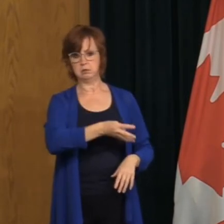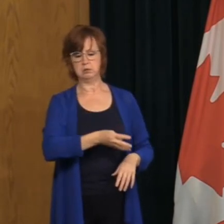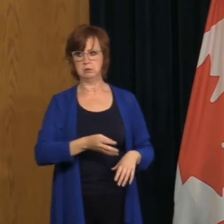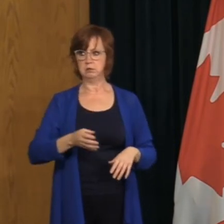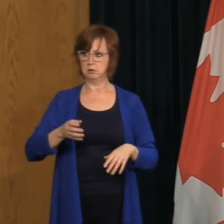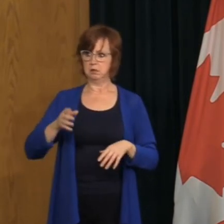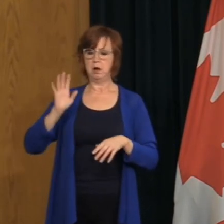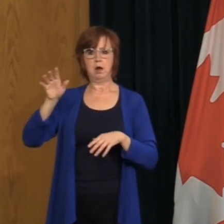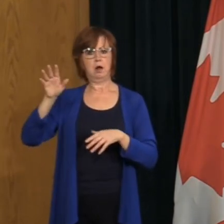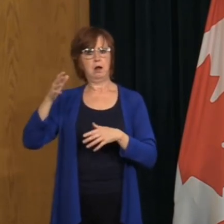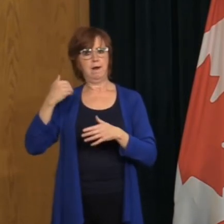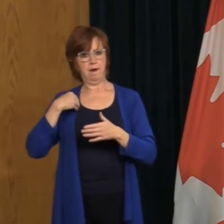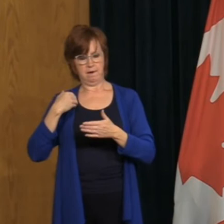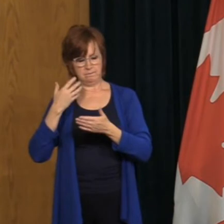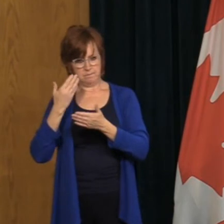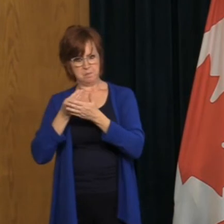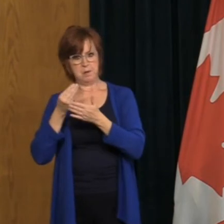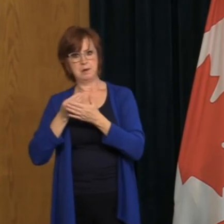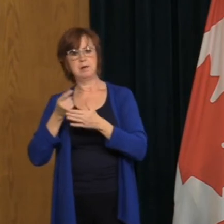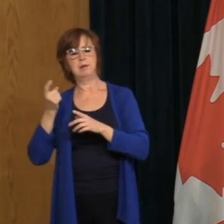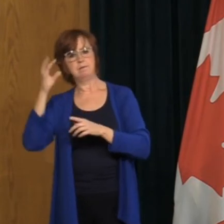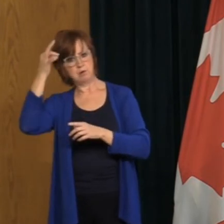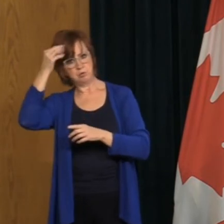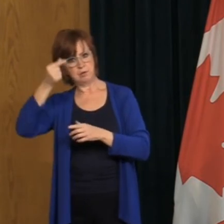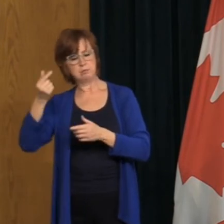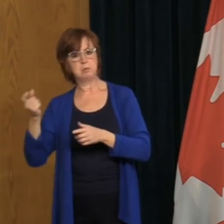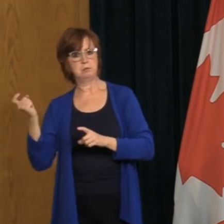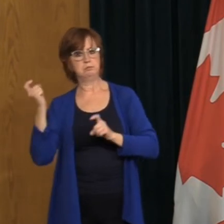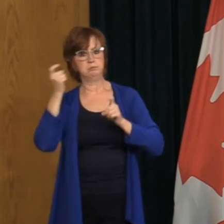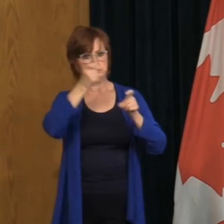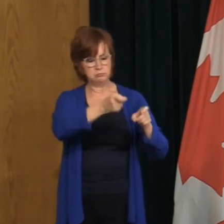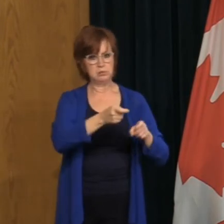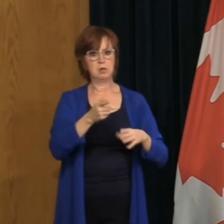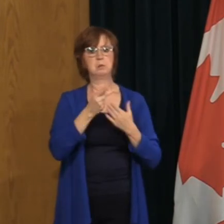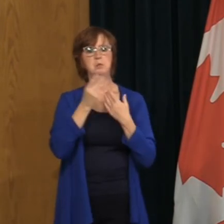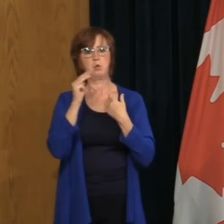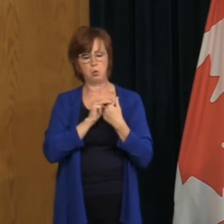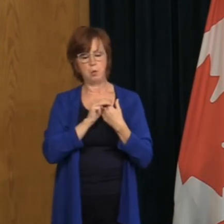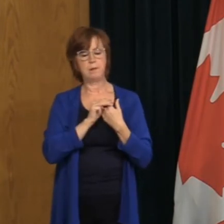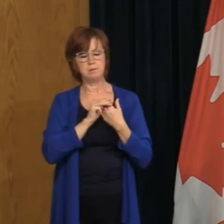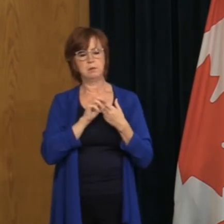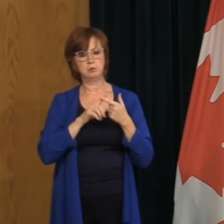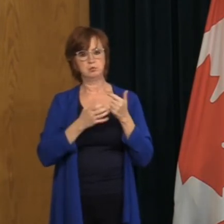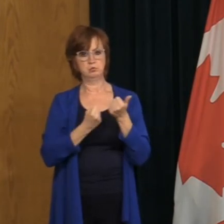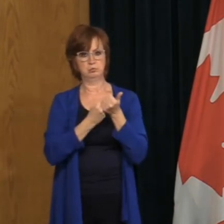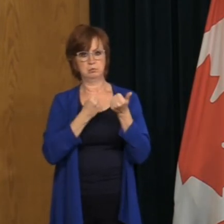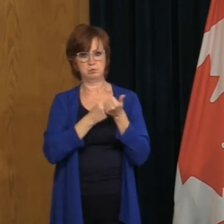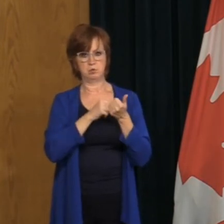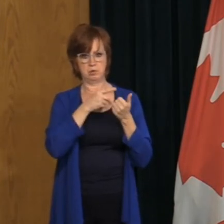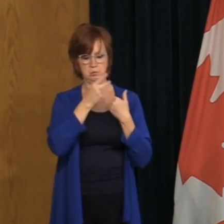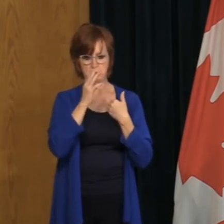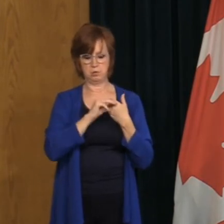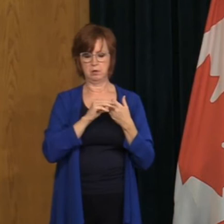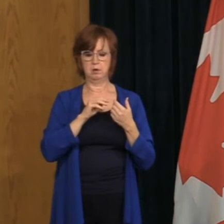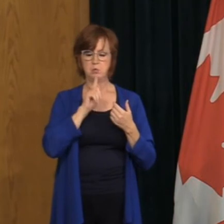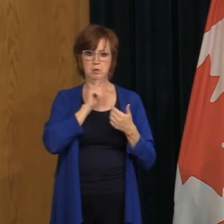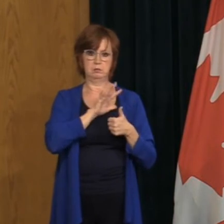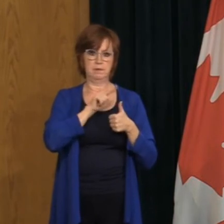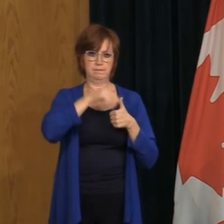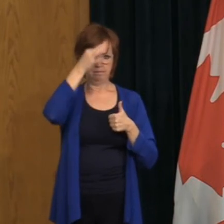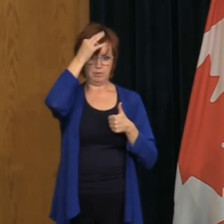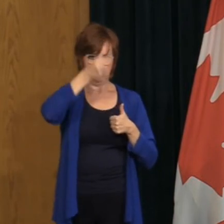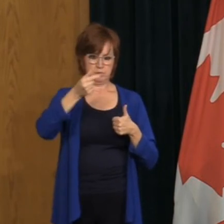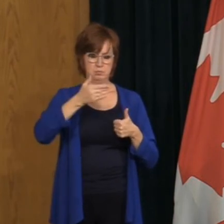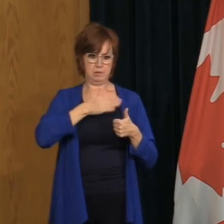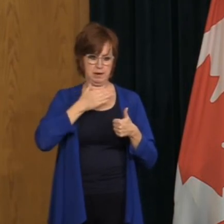of funding that has been provided by the federal government, which is really a win-win-win. It's a win for the provincial government, it's a win for the workers that are going